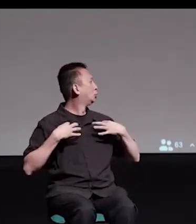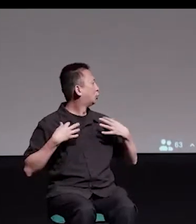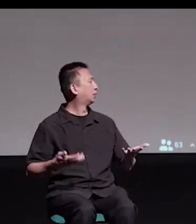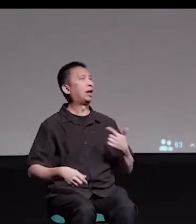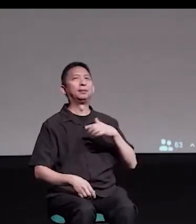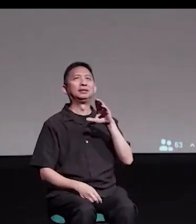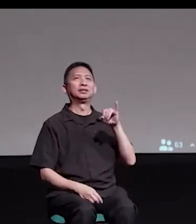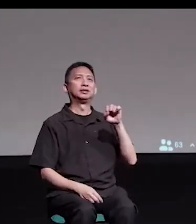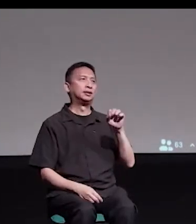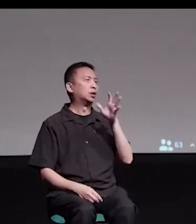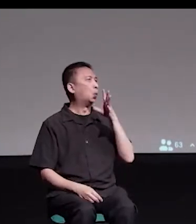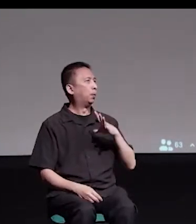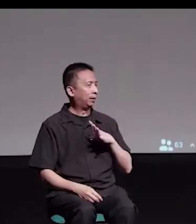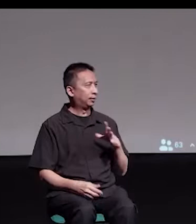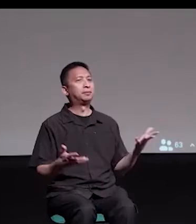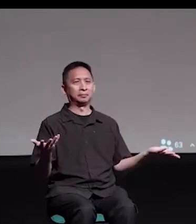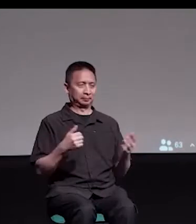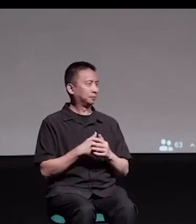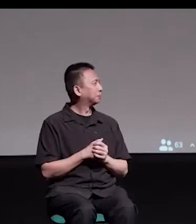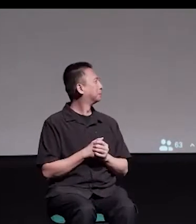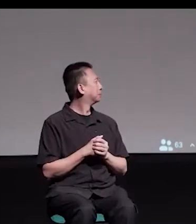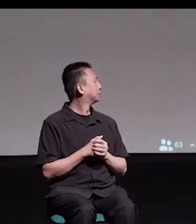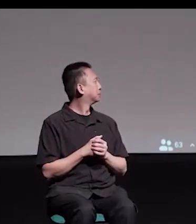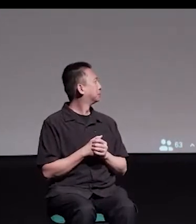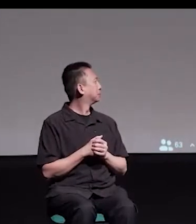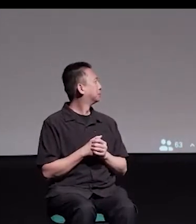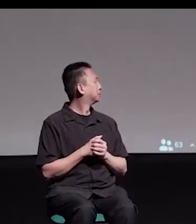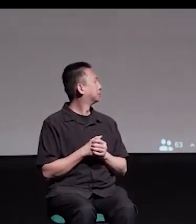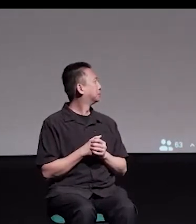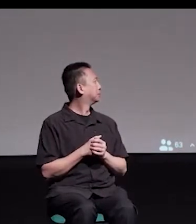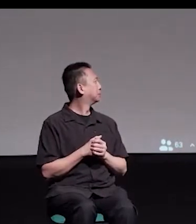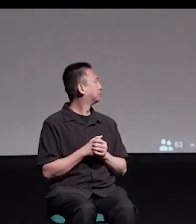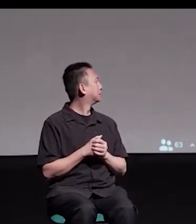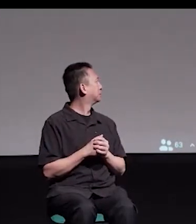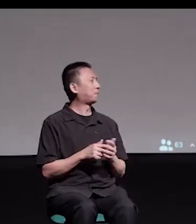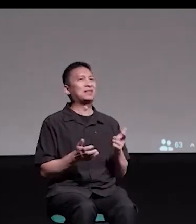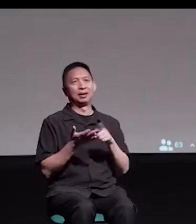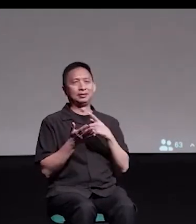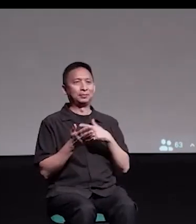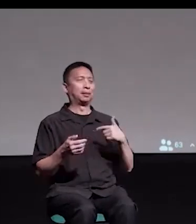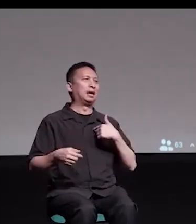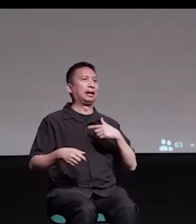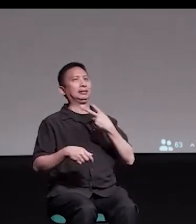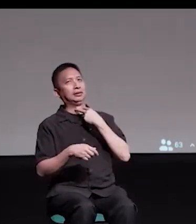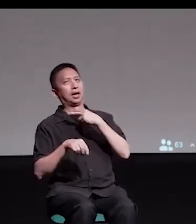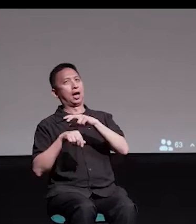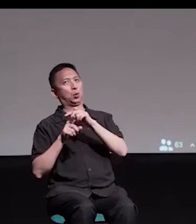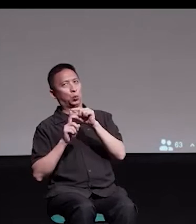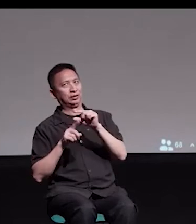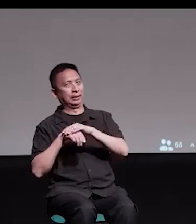cis woman, and I'm Brazilian Yes, and sometimes I get stuck on words in English that I can't